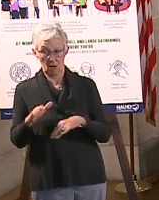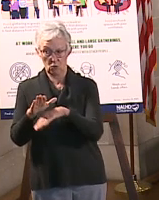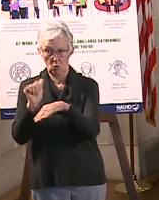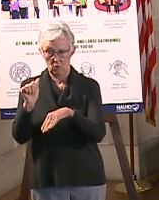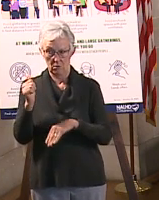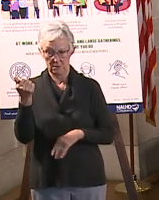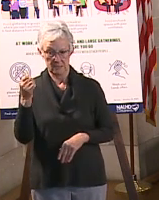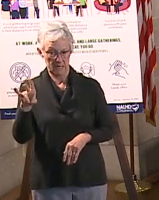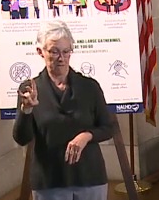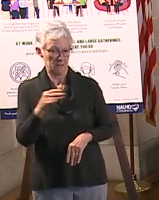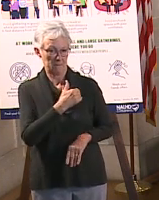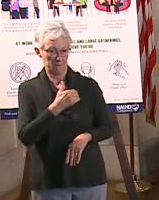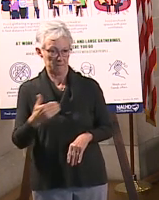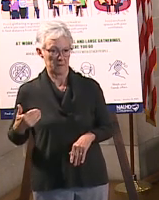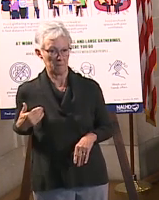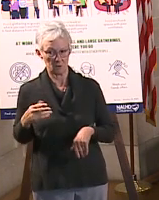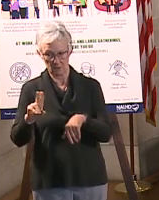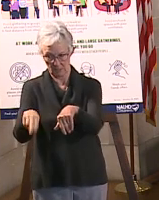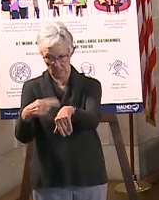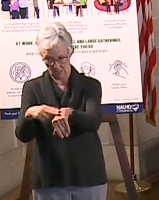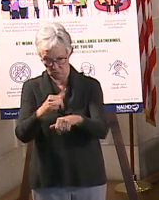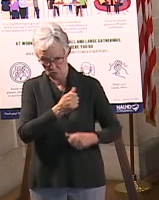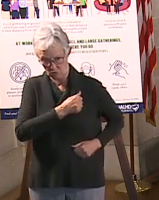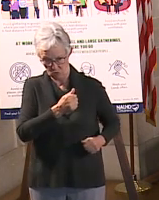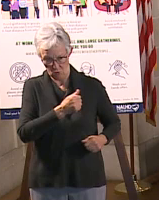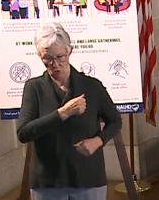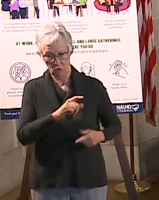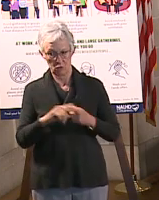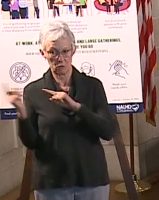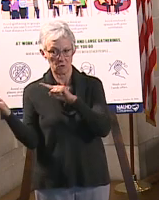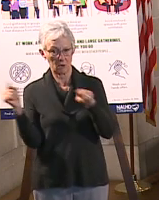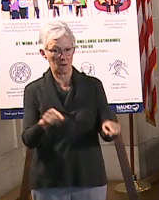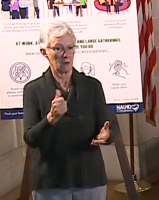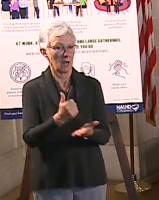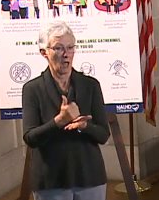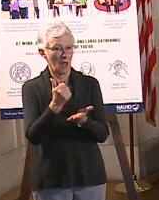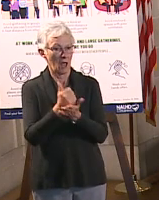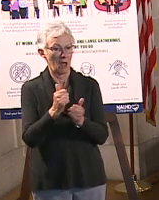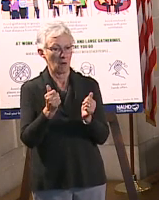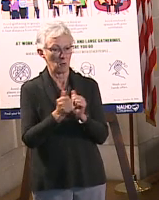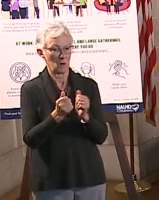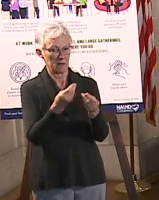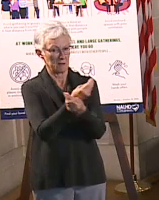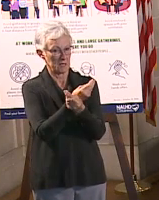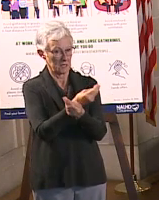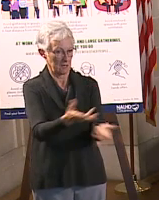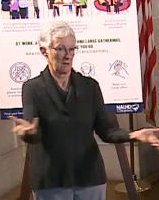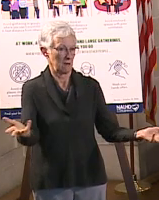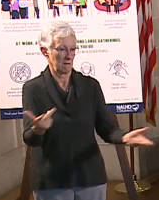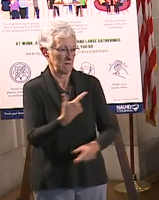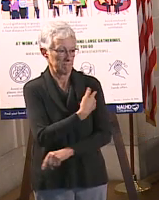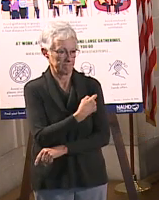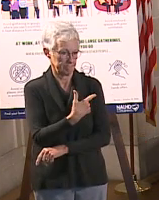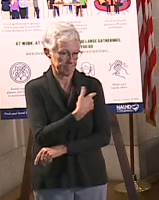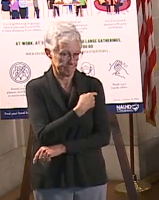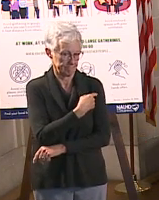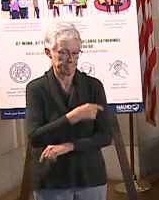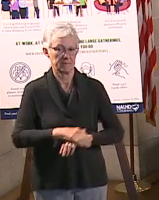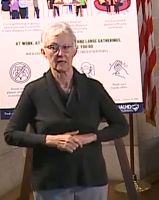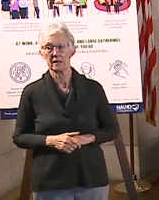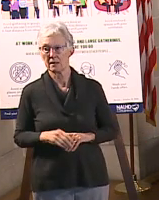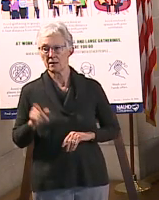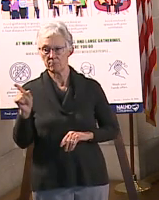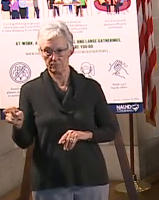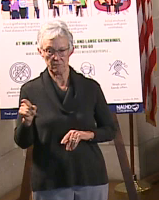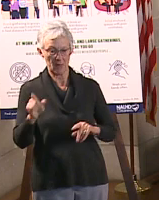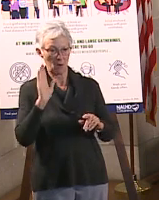to assist with our vaccine program. These are folks that are going to be helping us collect information from companies that would be in Phase